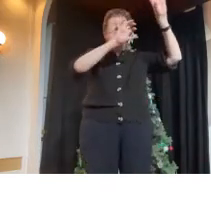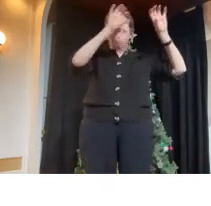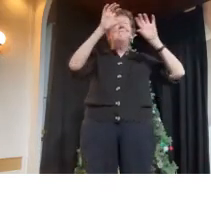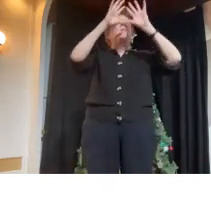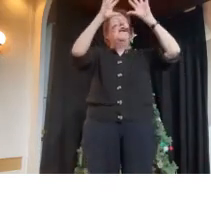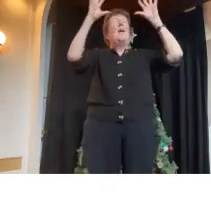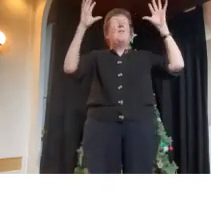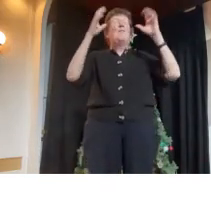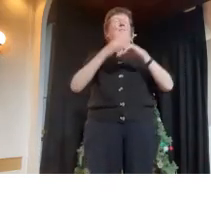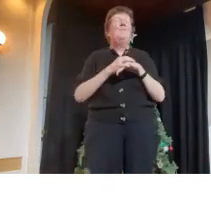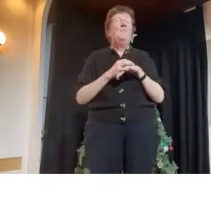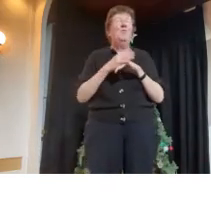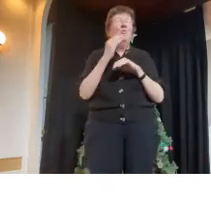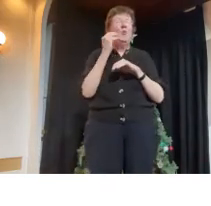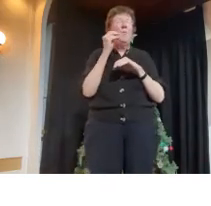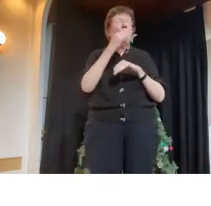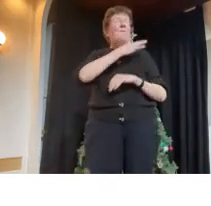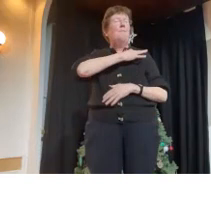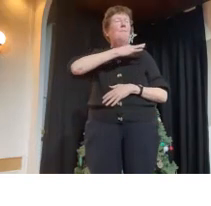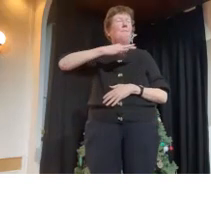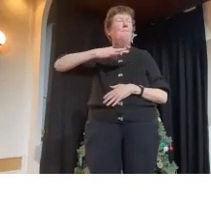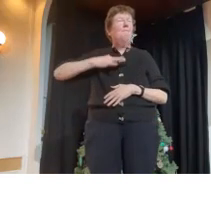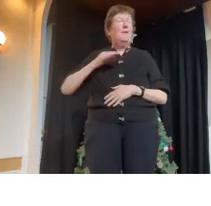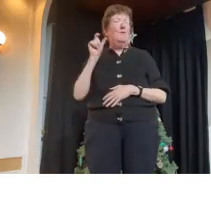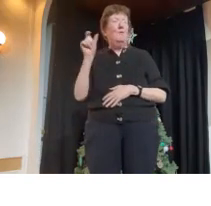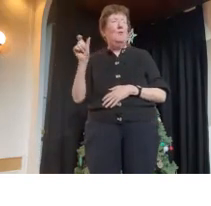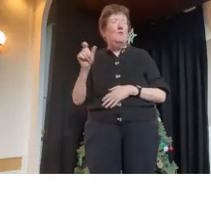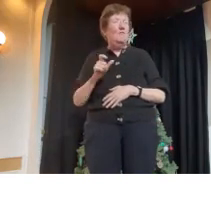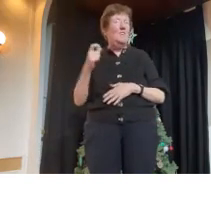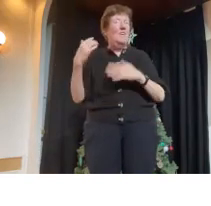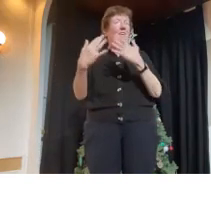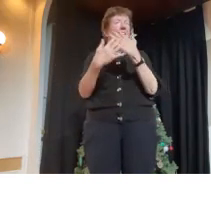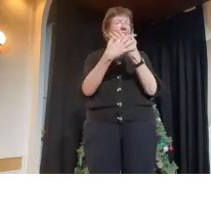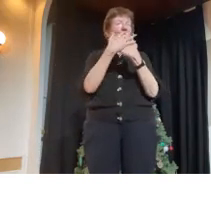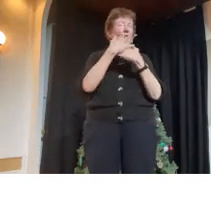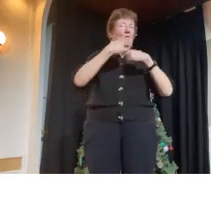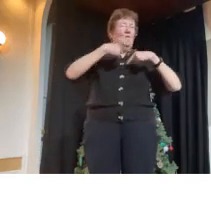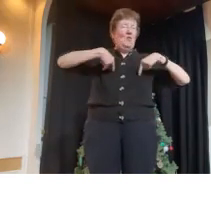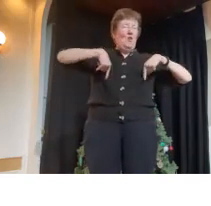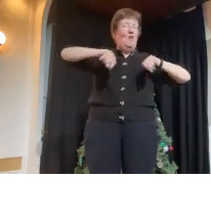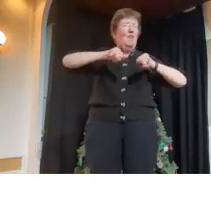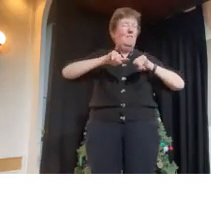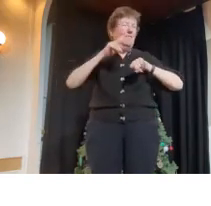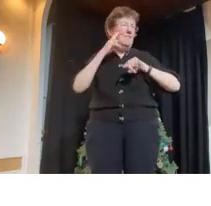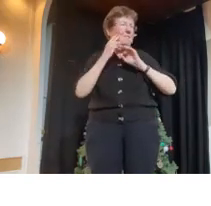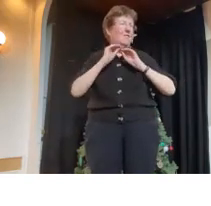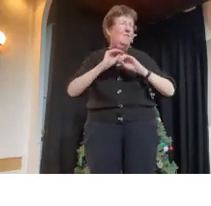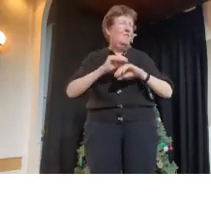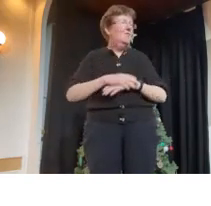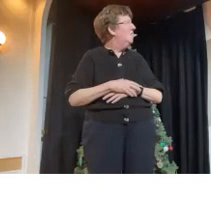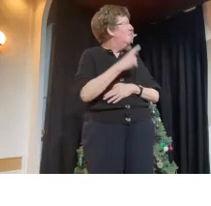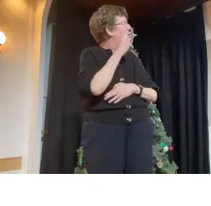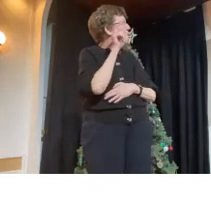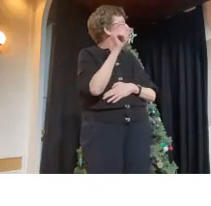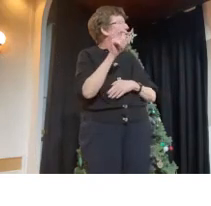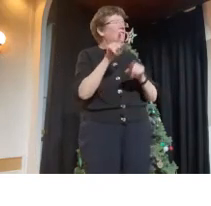So this example image of a word cloud, here you can see on screen, you can see how strong that medical influence,